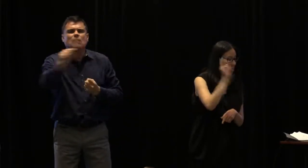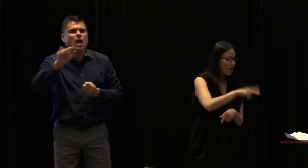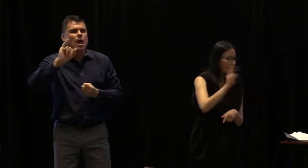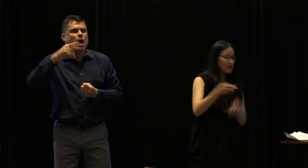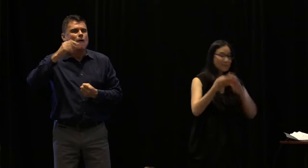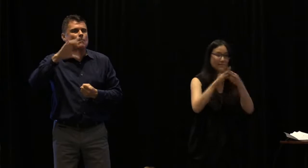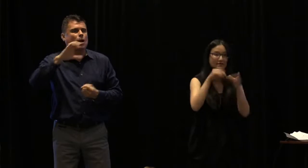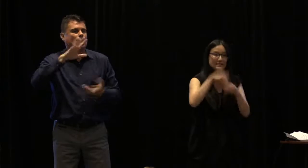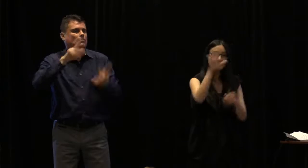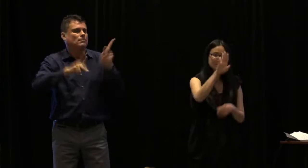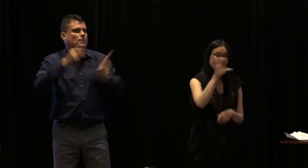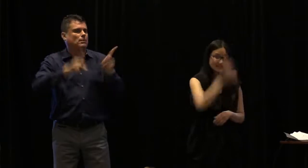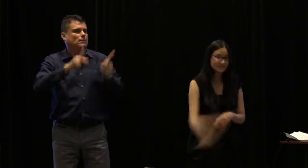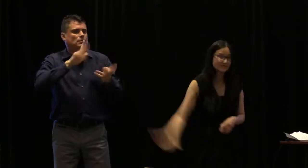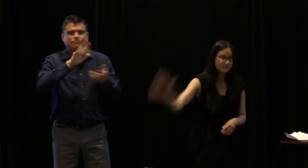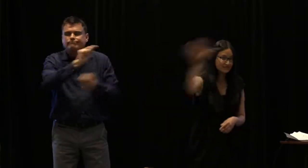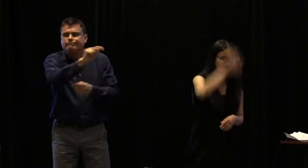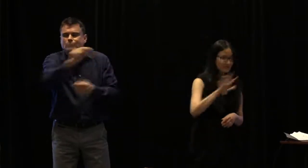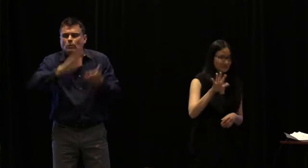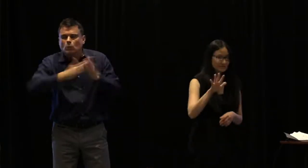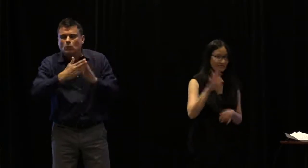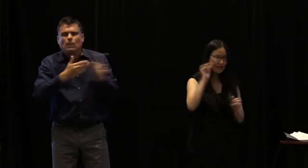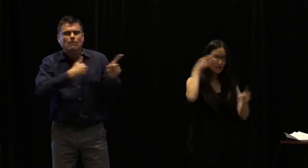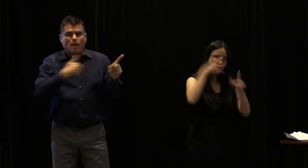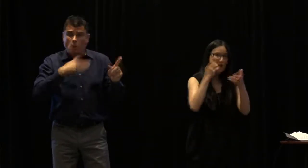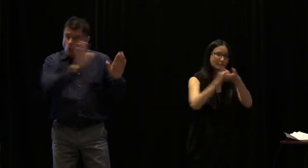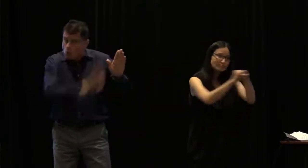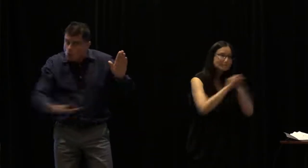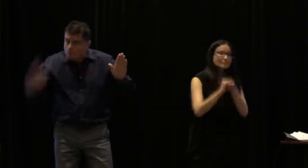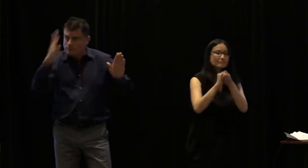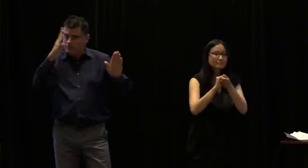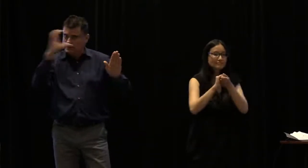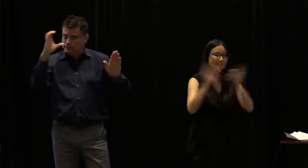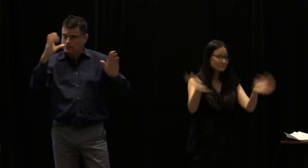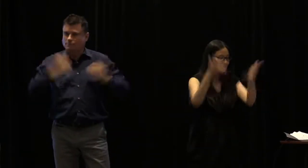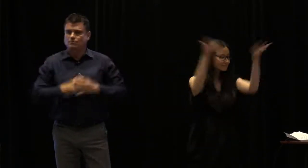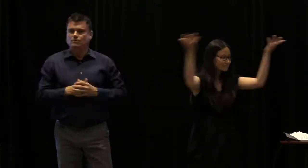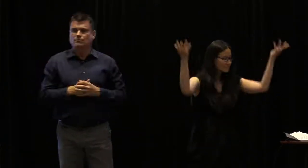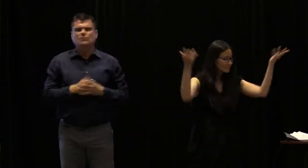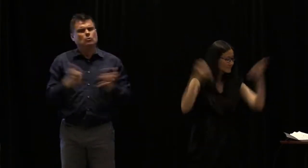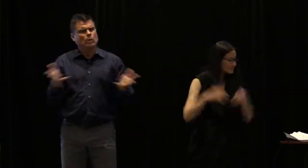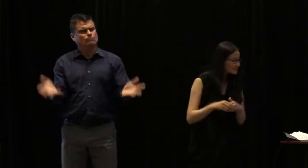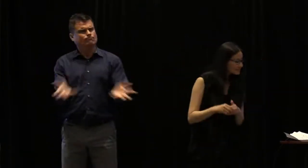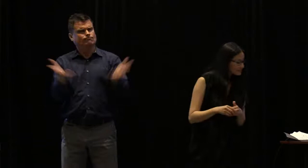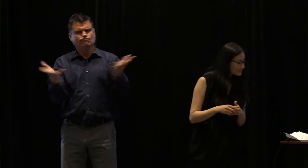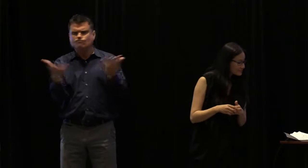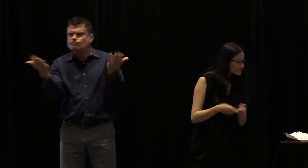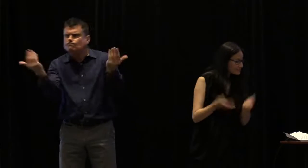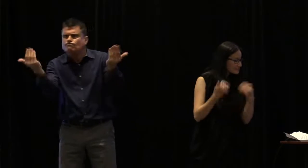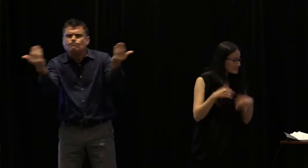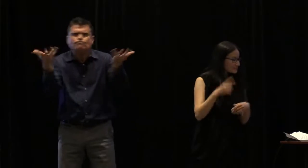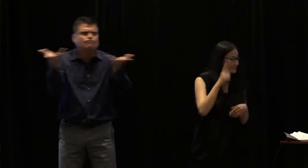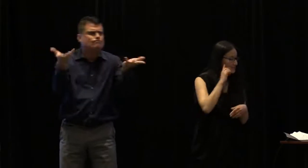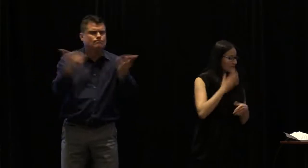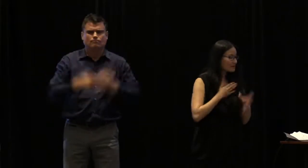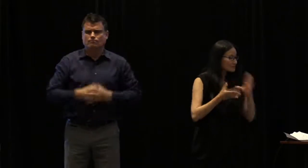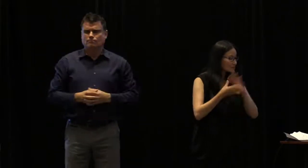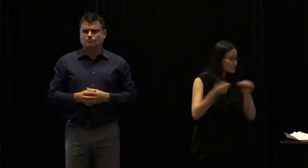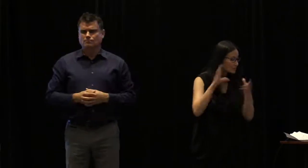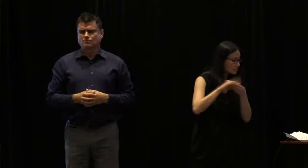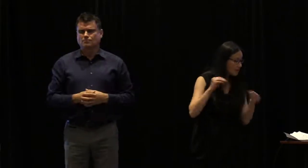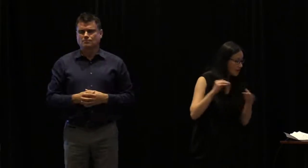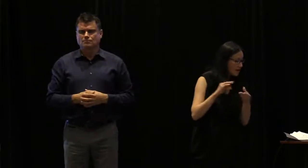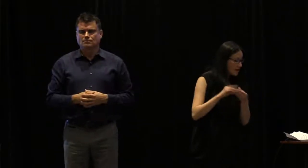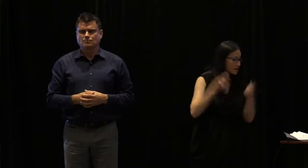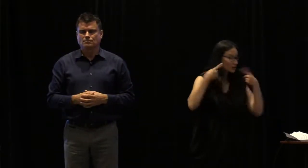to IBPOC, deaf and hard of hearing community members throughout the province. Our goal is to work collaboratively